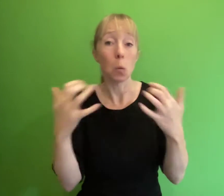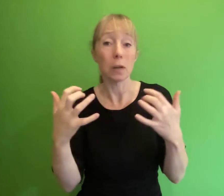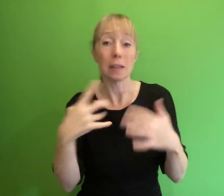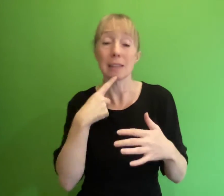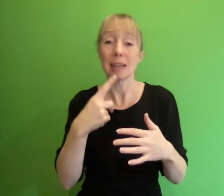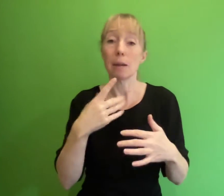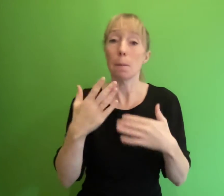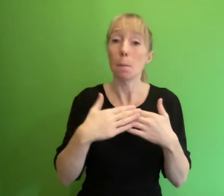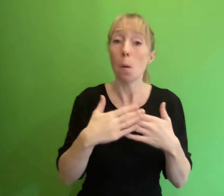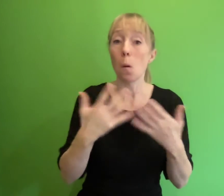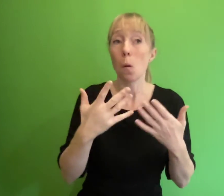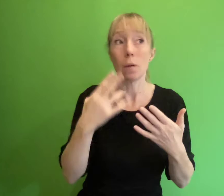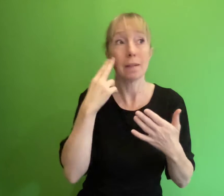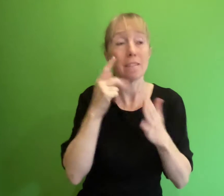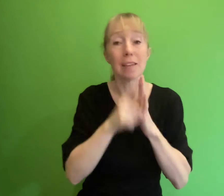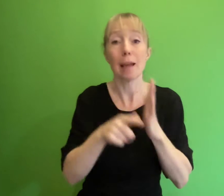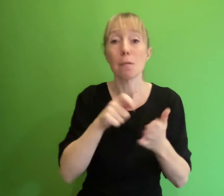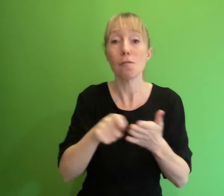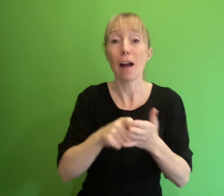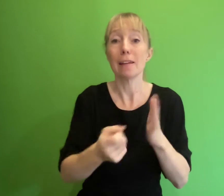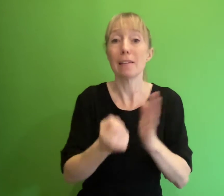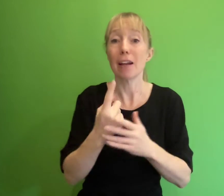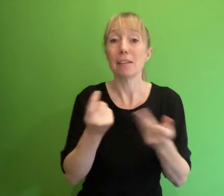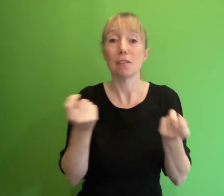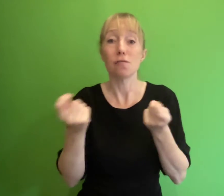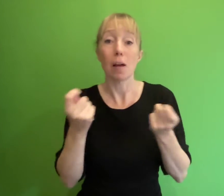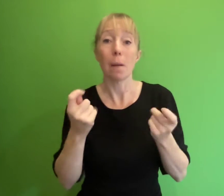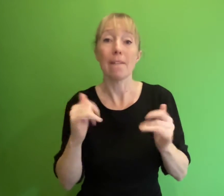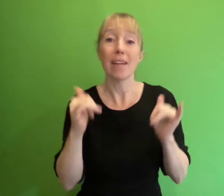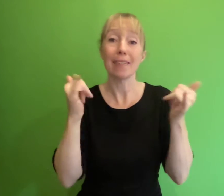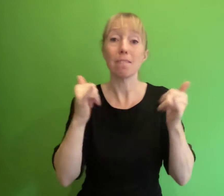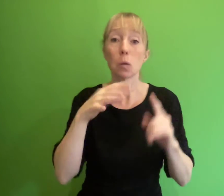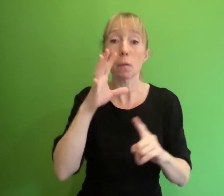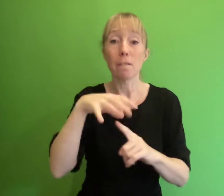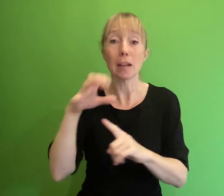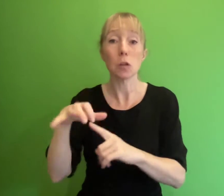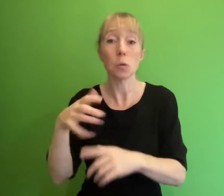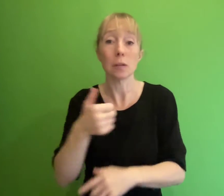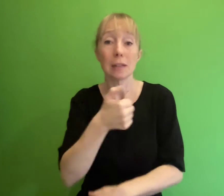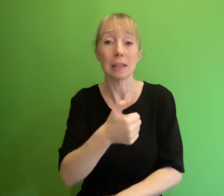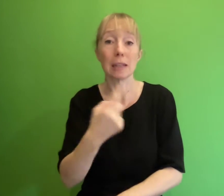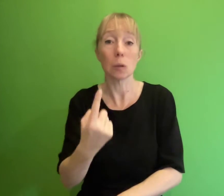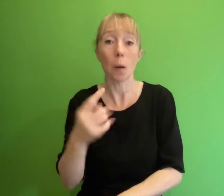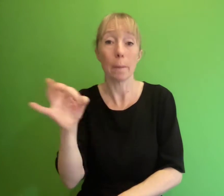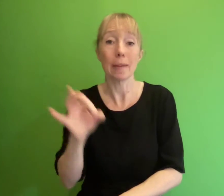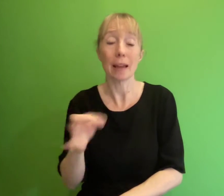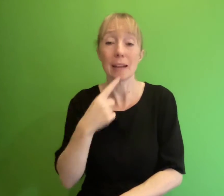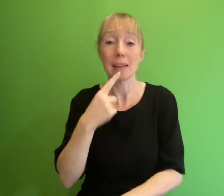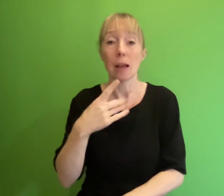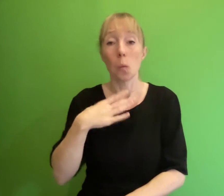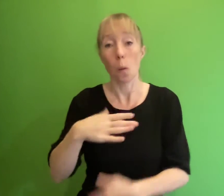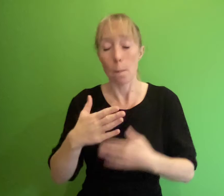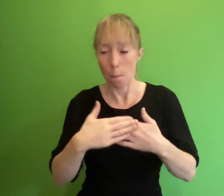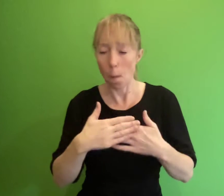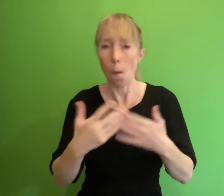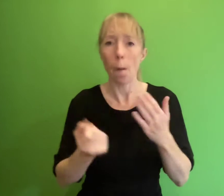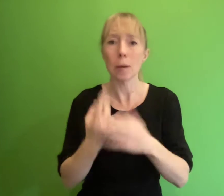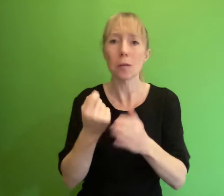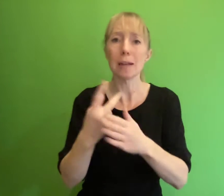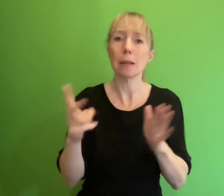run by festivals and venues, and 61% want more opportunities to be booked by festivals and